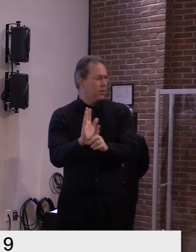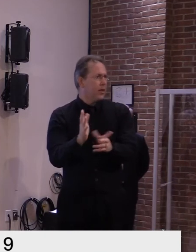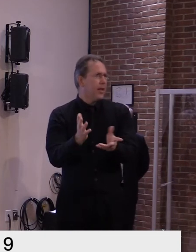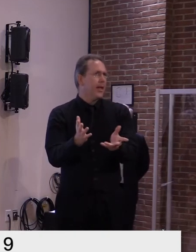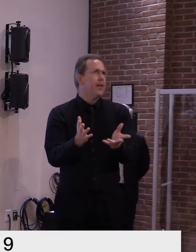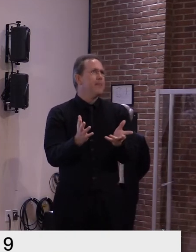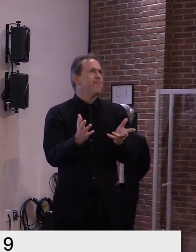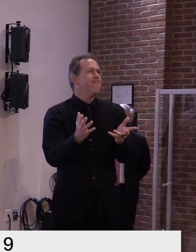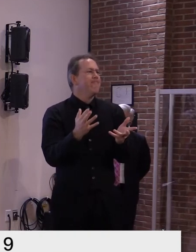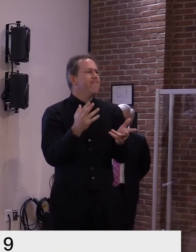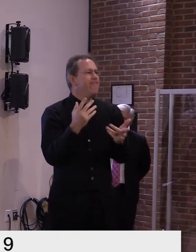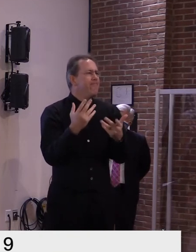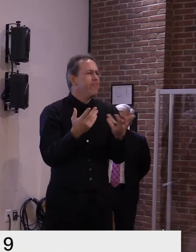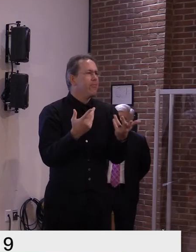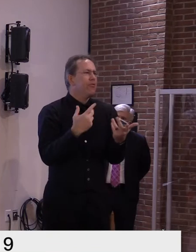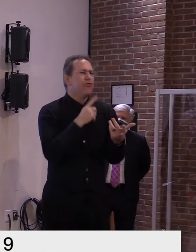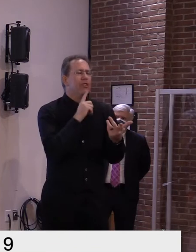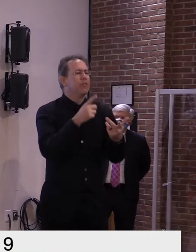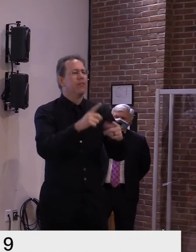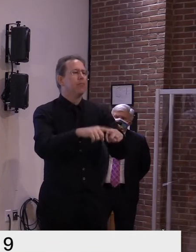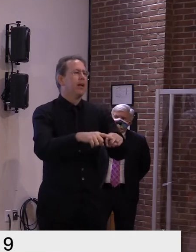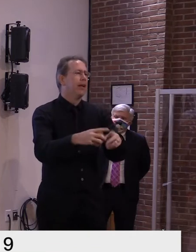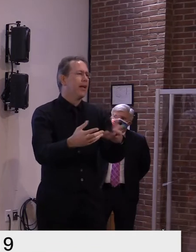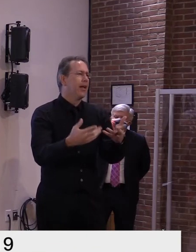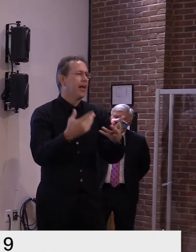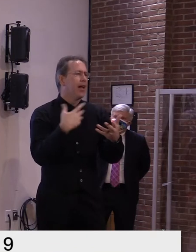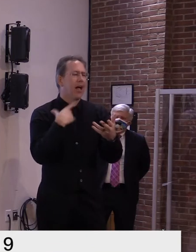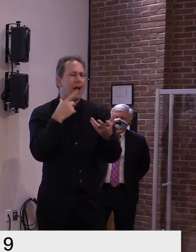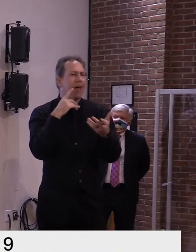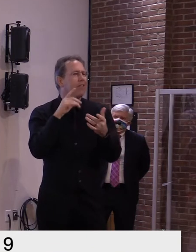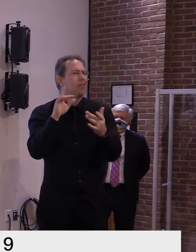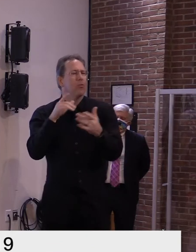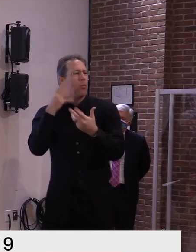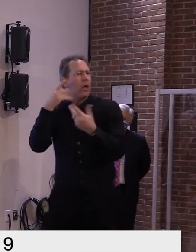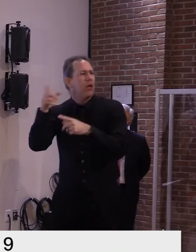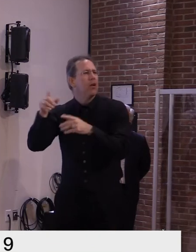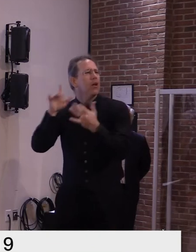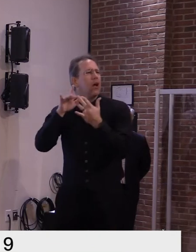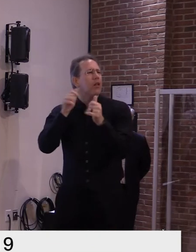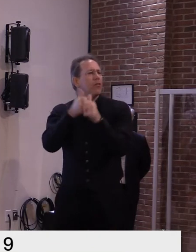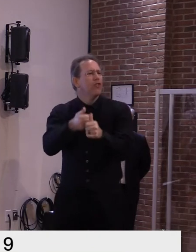potentially malleable as contact tracing occurs.